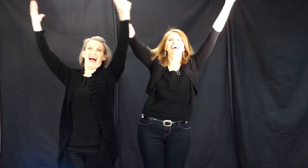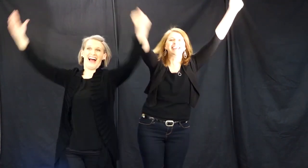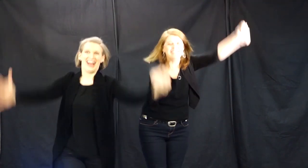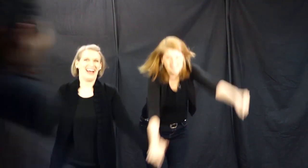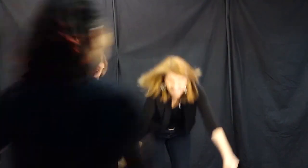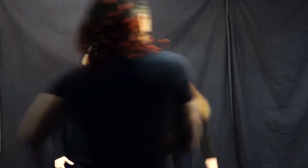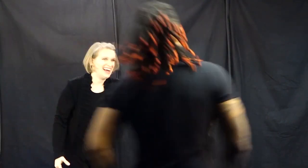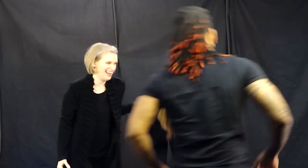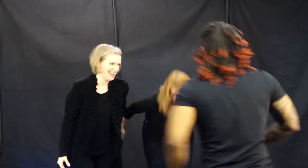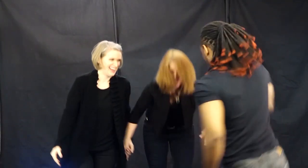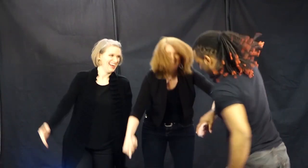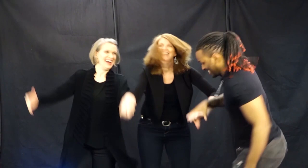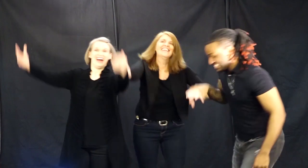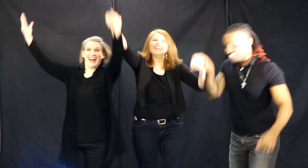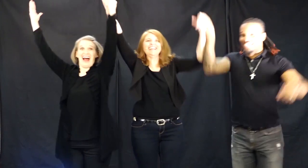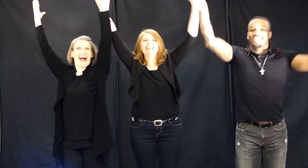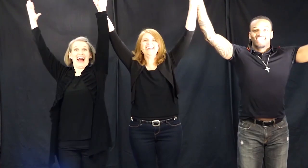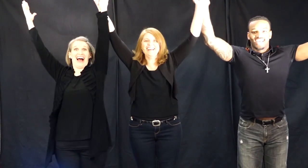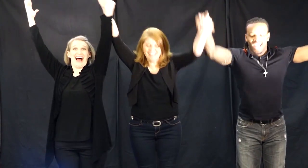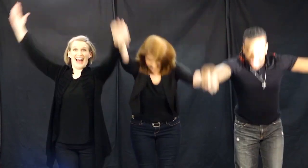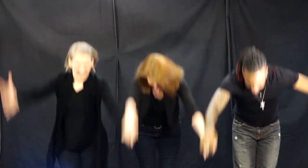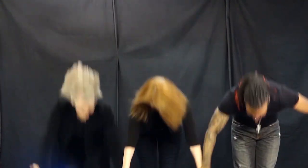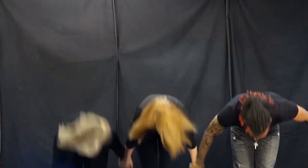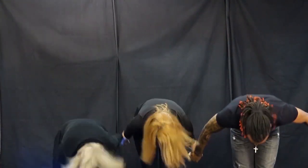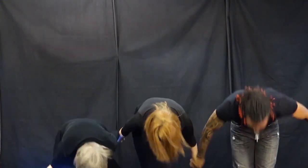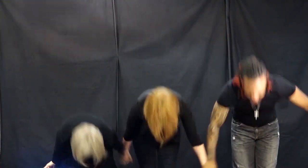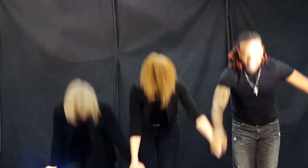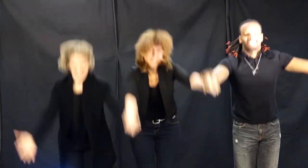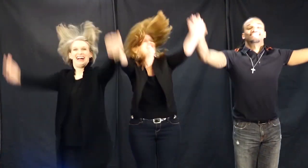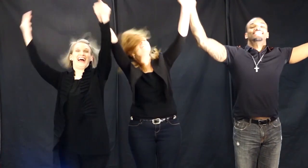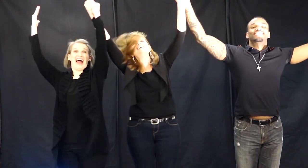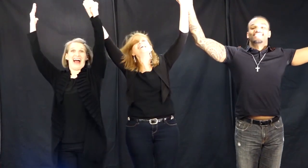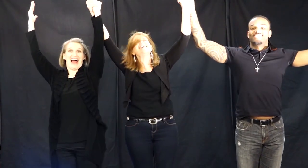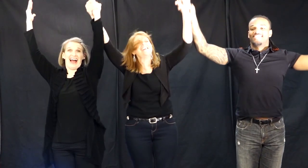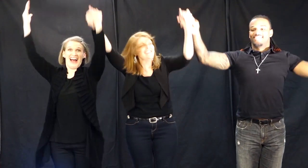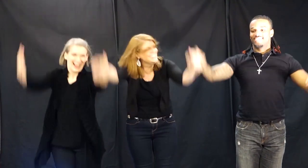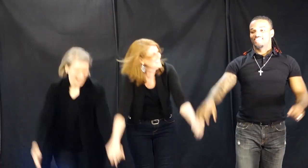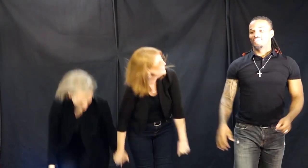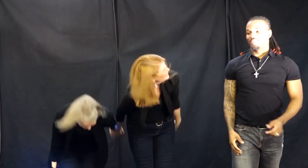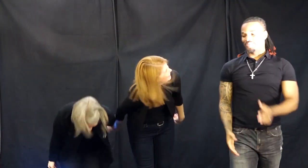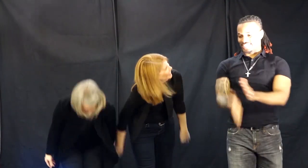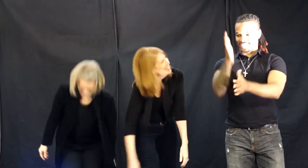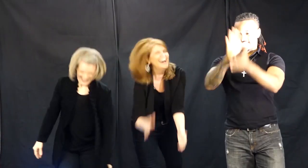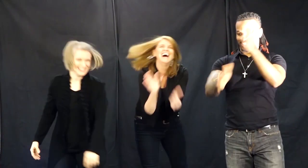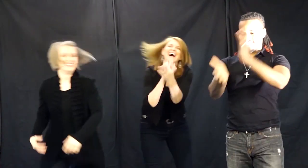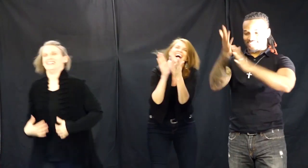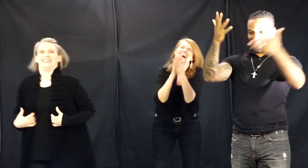Come on, Montez! Get in here! Yes. Woo!